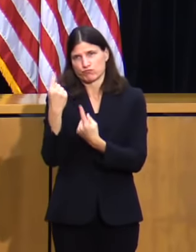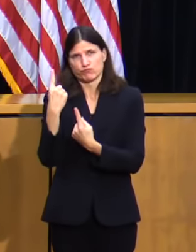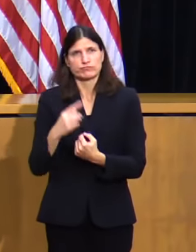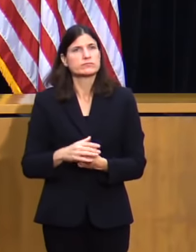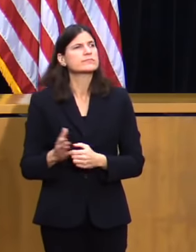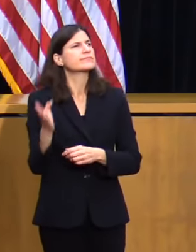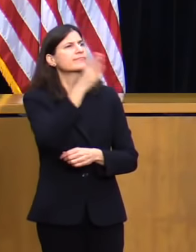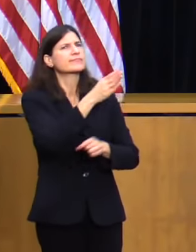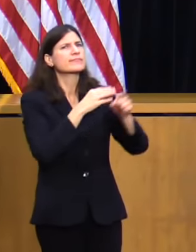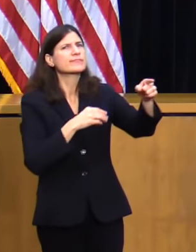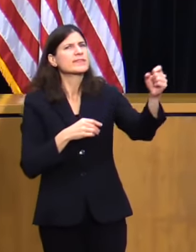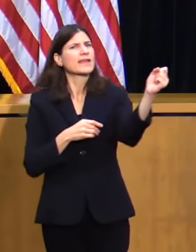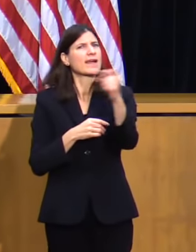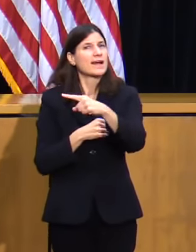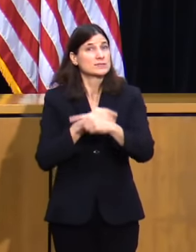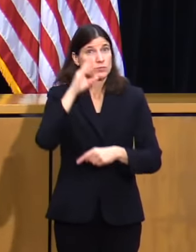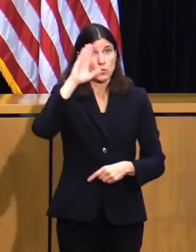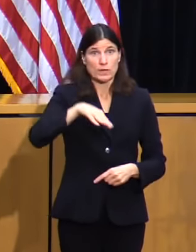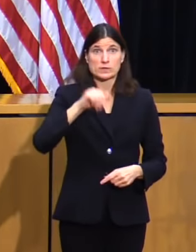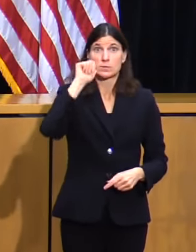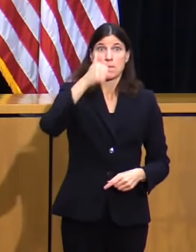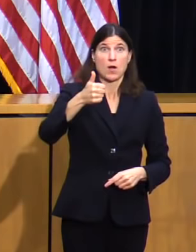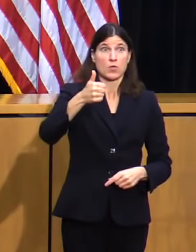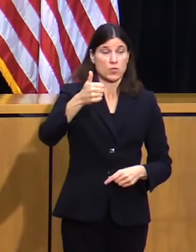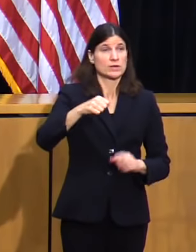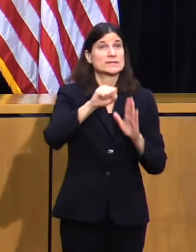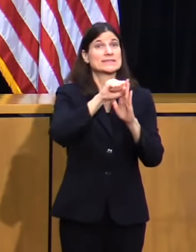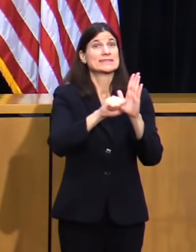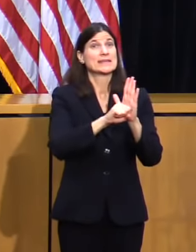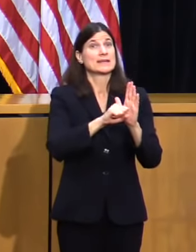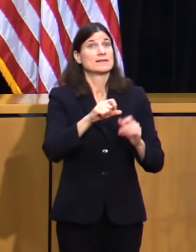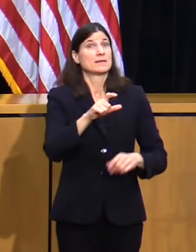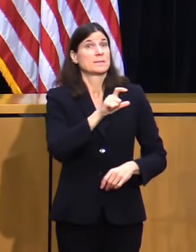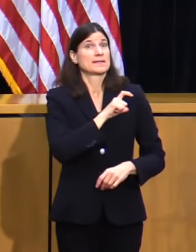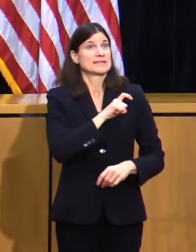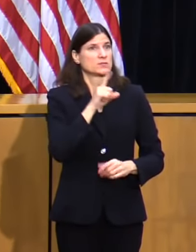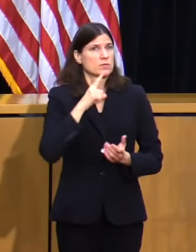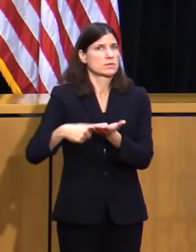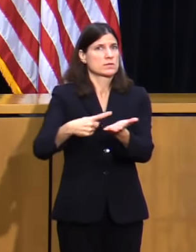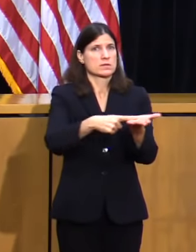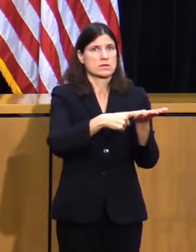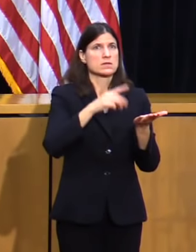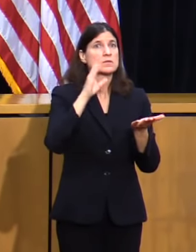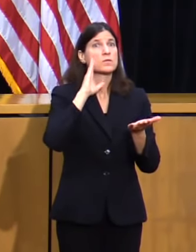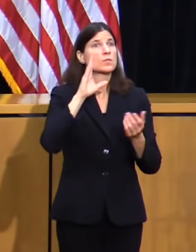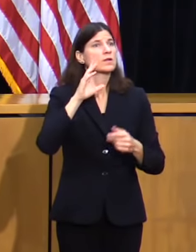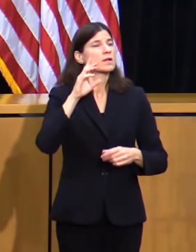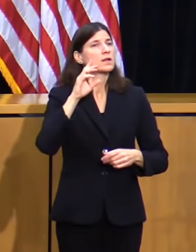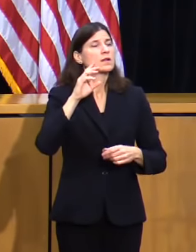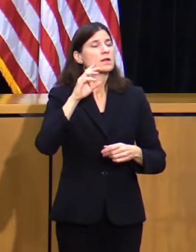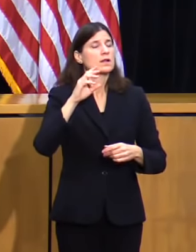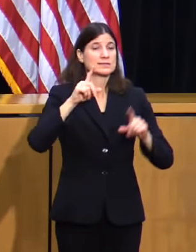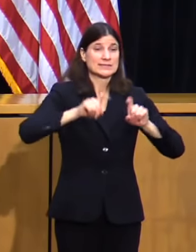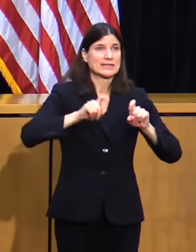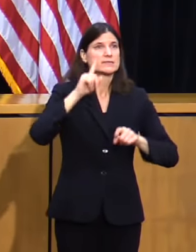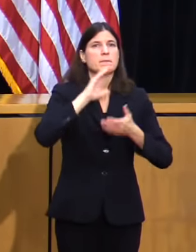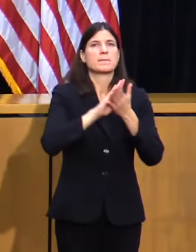we understand the state police has confirmed that some of the candidates for this exam have tested positive. Some of them are under quarantine orders because of